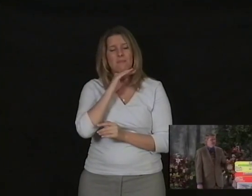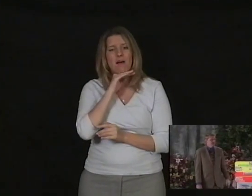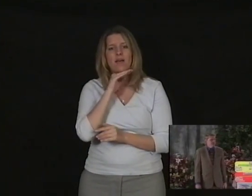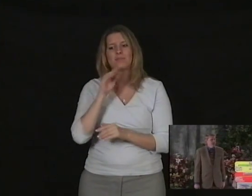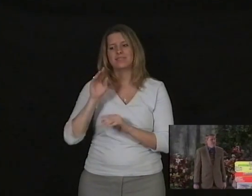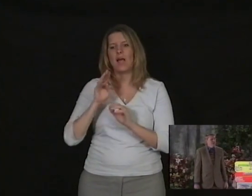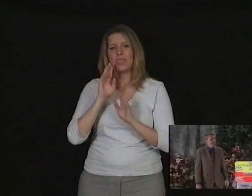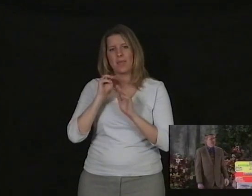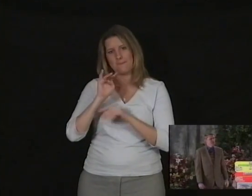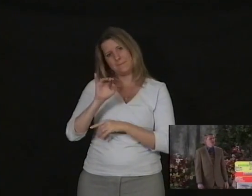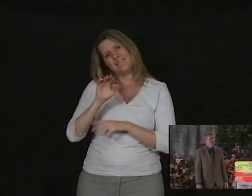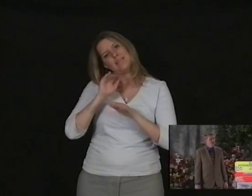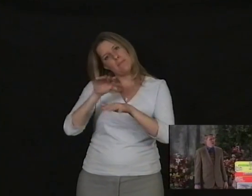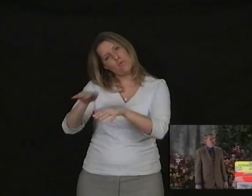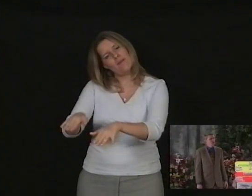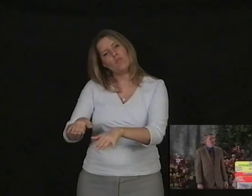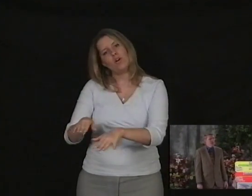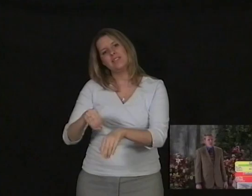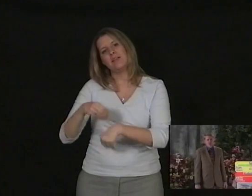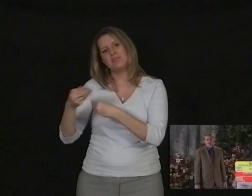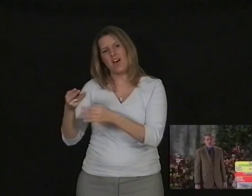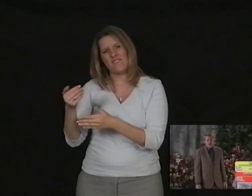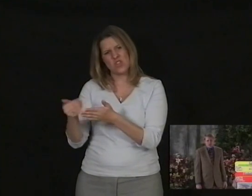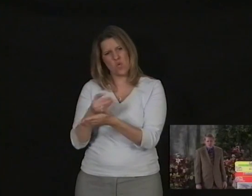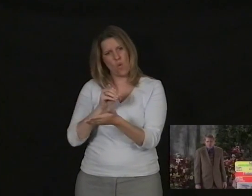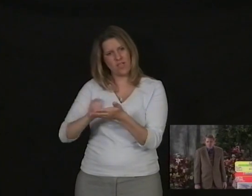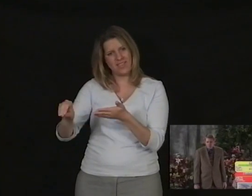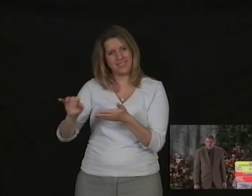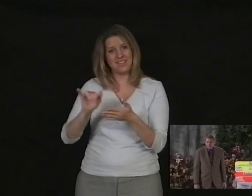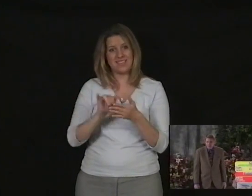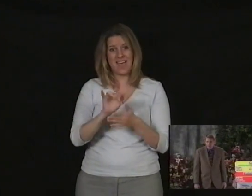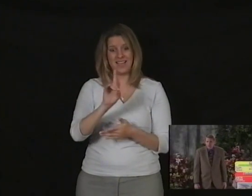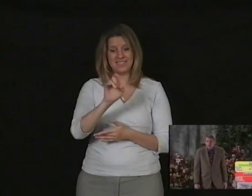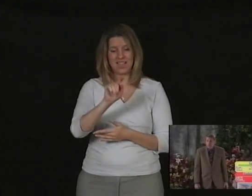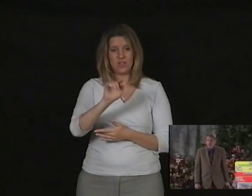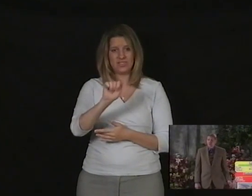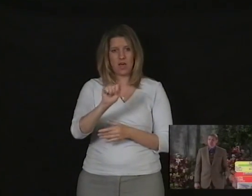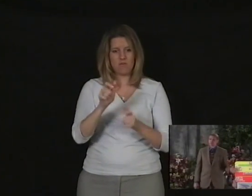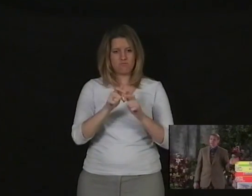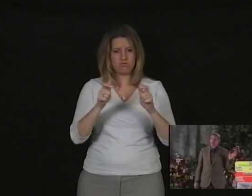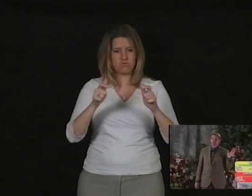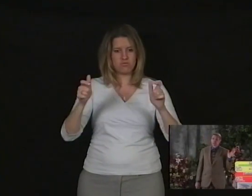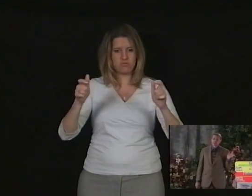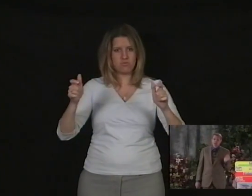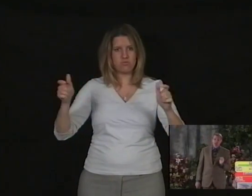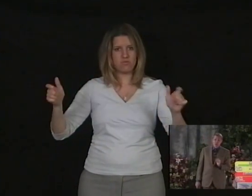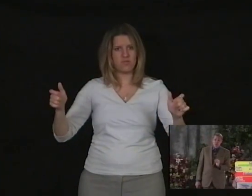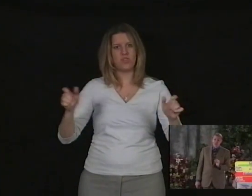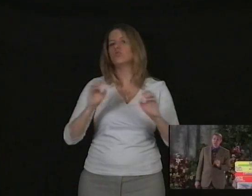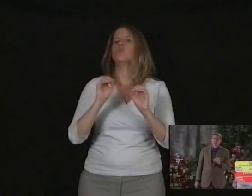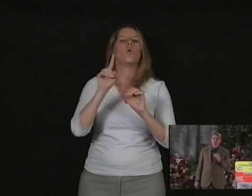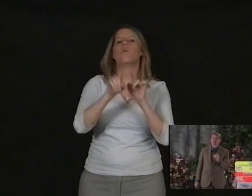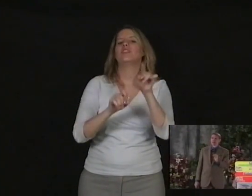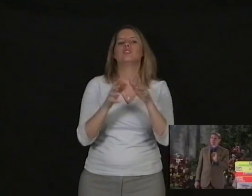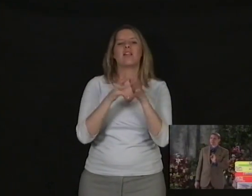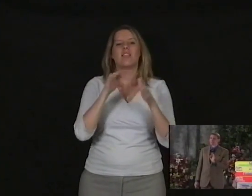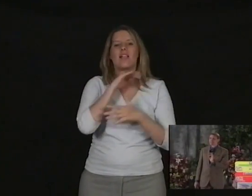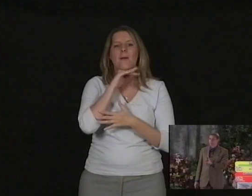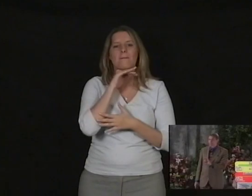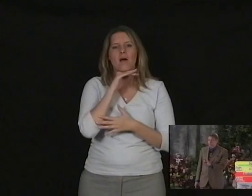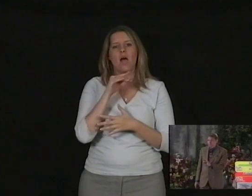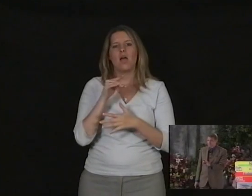New Orleans. That delta is growing larger and larger and larger. There's no question there's a lot of mud coming down that river. They call it the